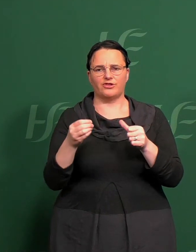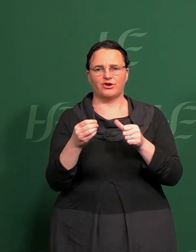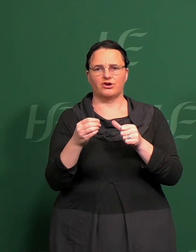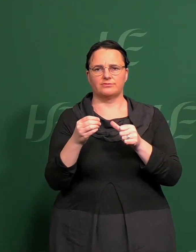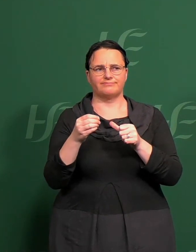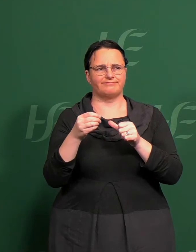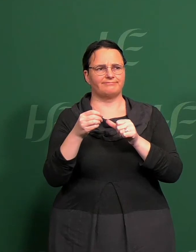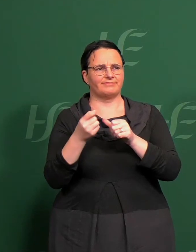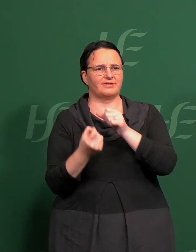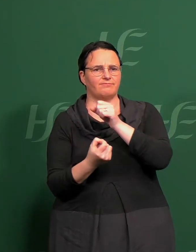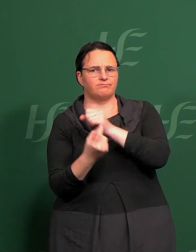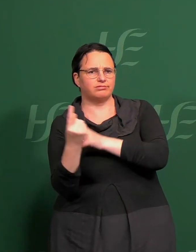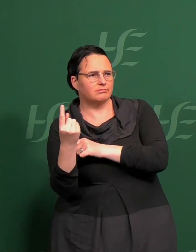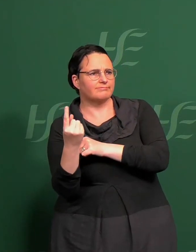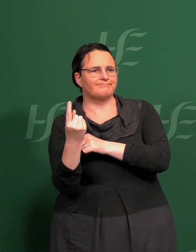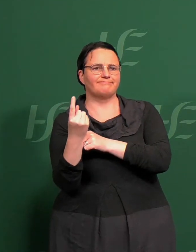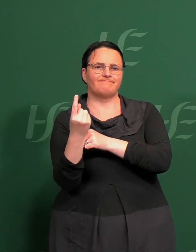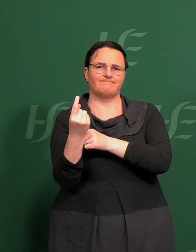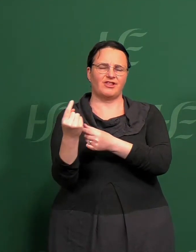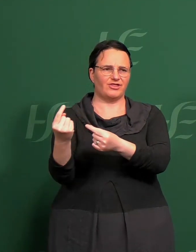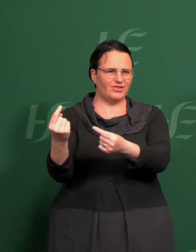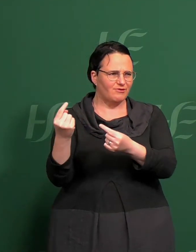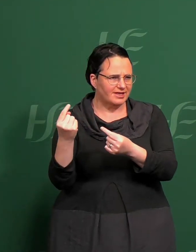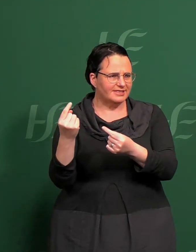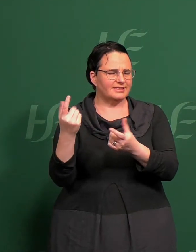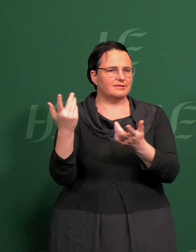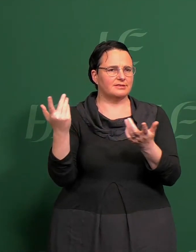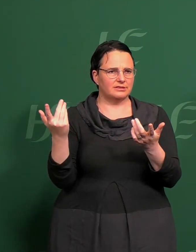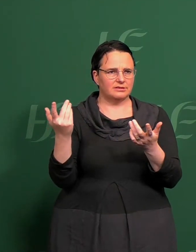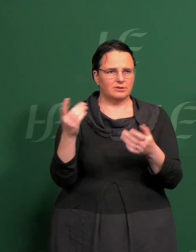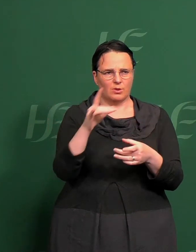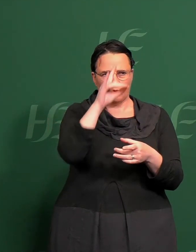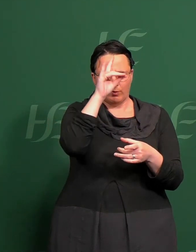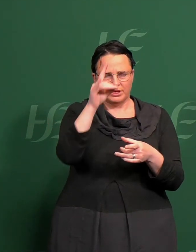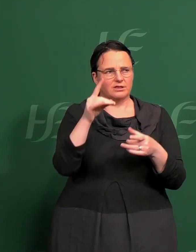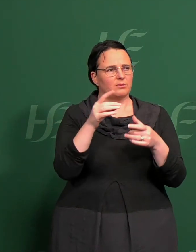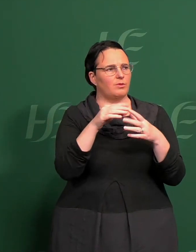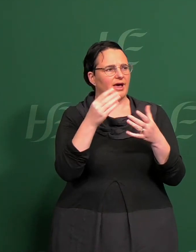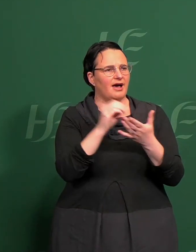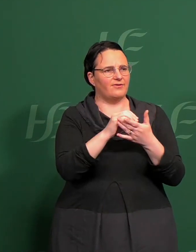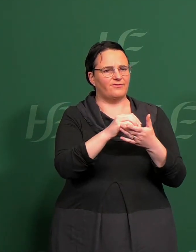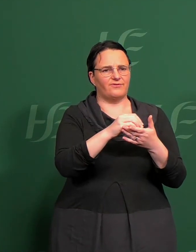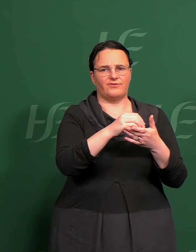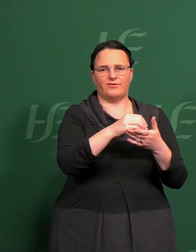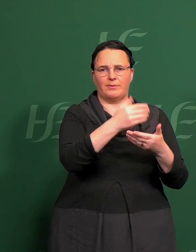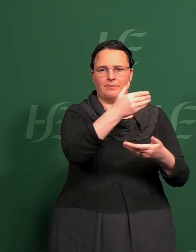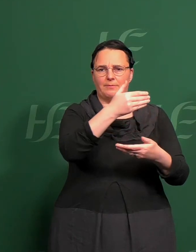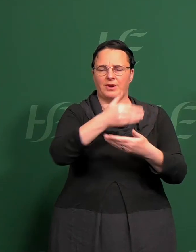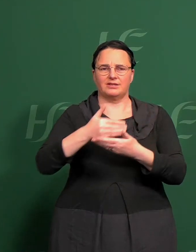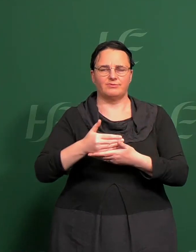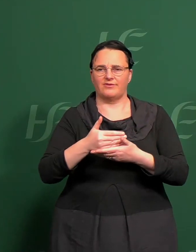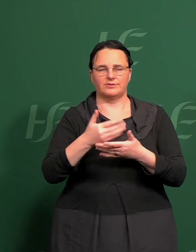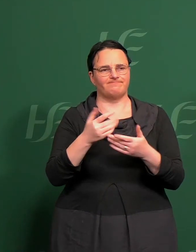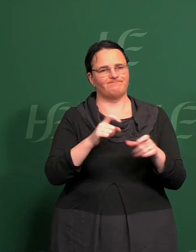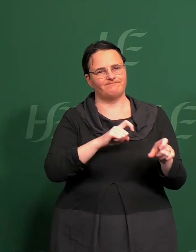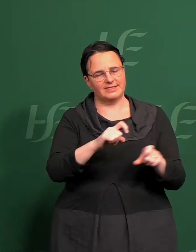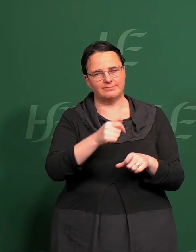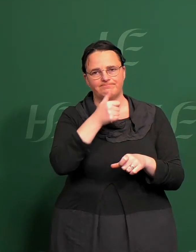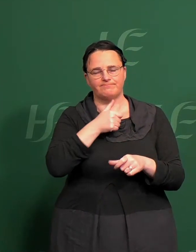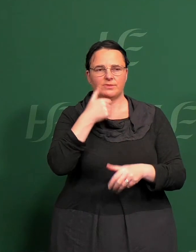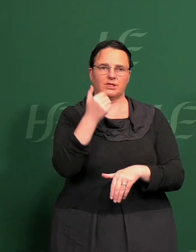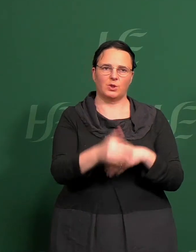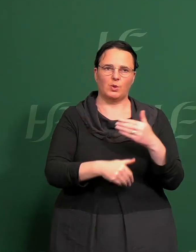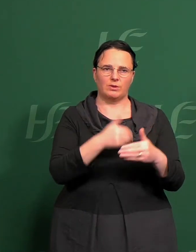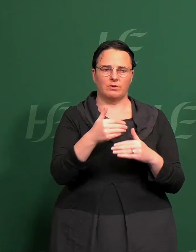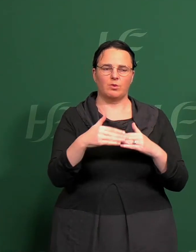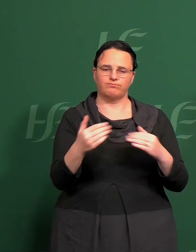find ourselves at a time when we would have hoped to dismantle many of our defences. We can't dismantle them, and we find ourselves having to